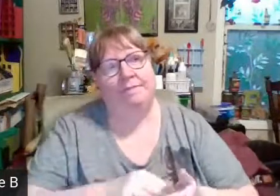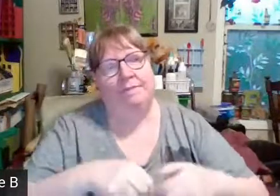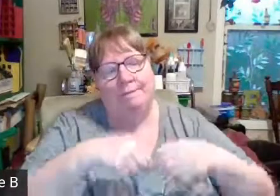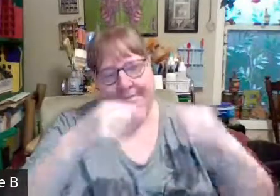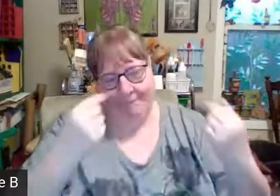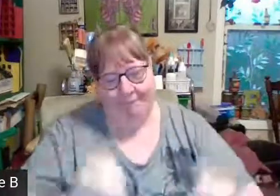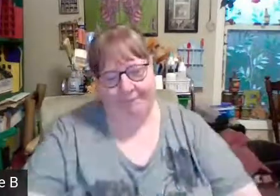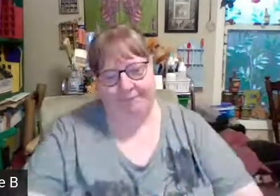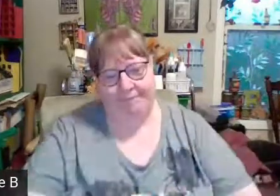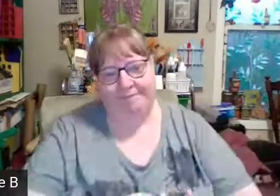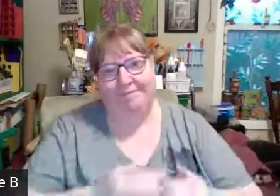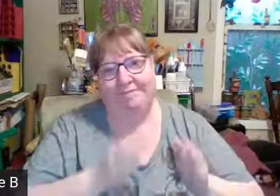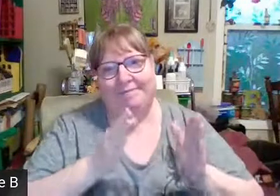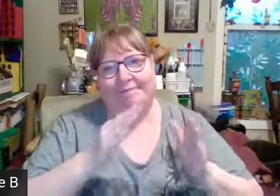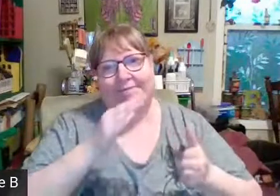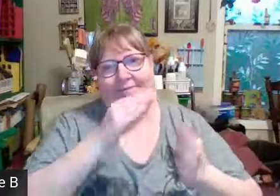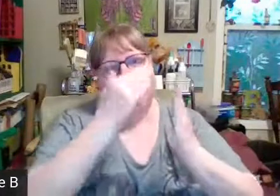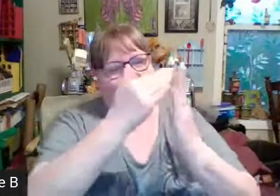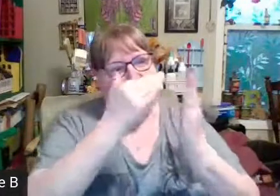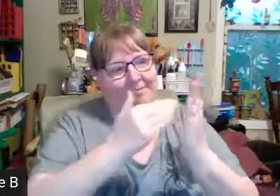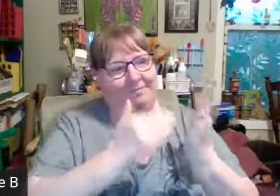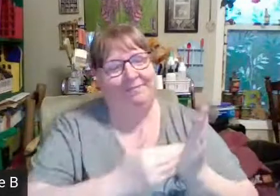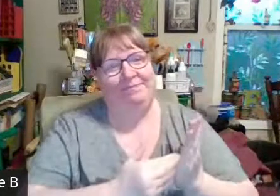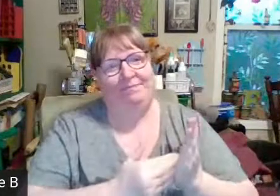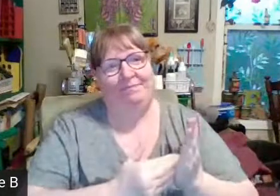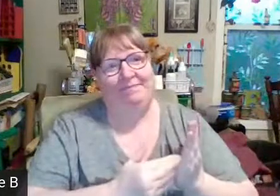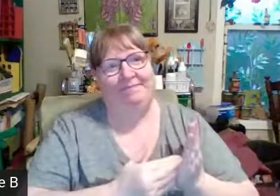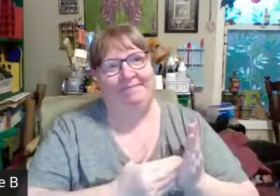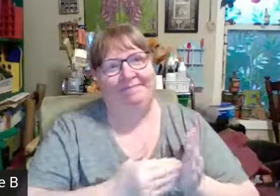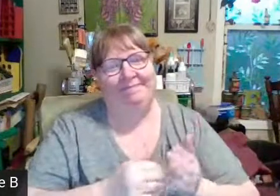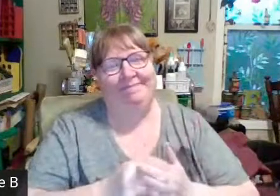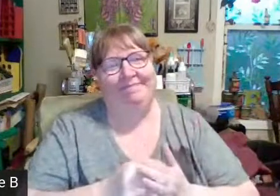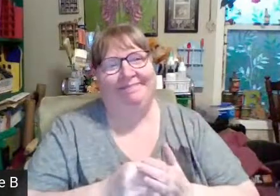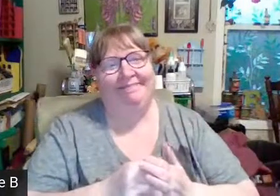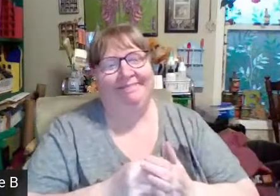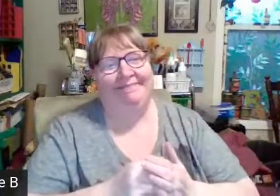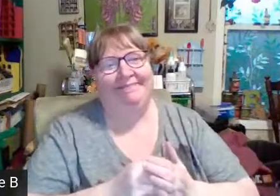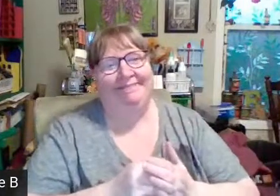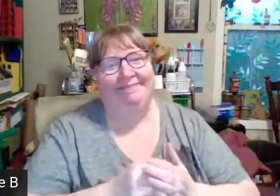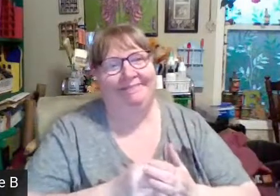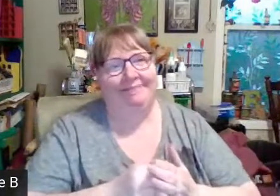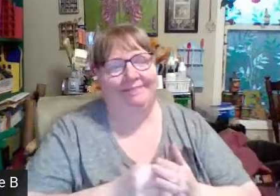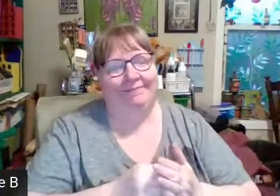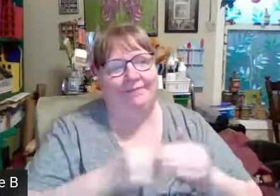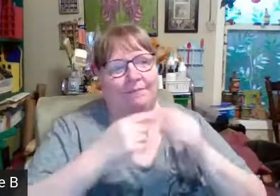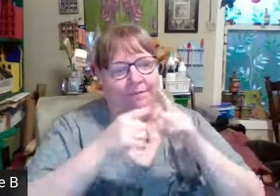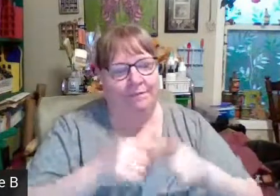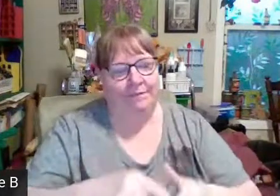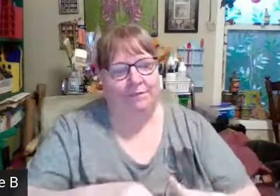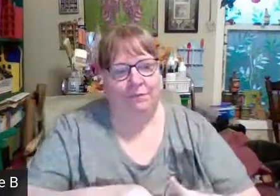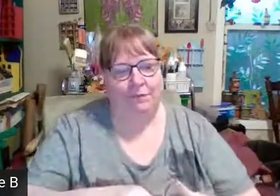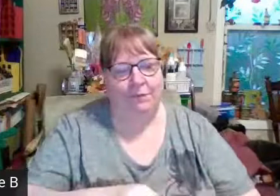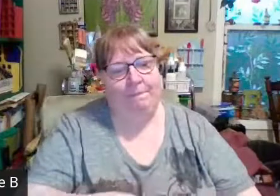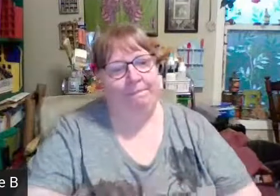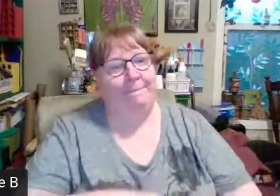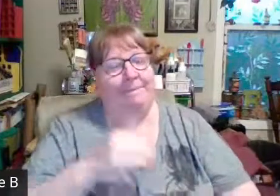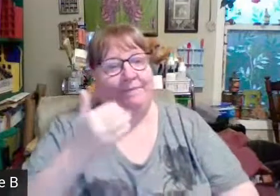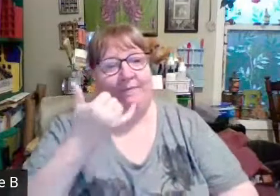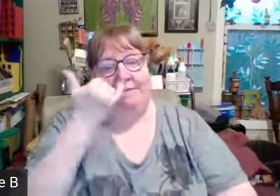list, oh my goodness, I have no words today. I really can't function. The smile list, we've renamed. It used to be called the wish list. And the